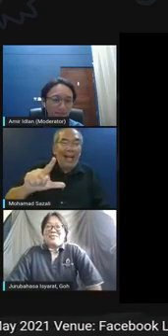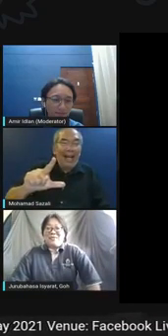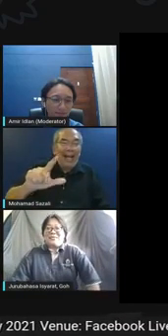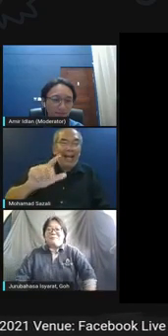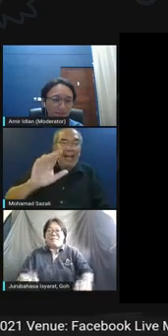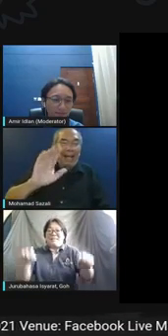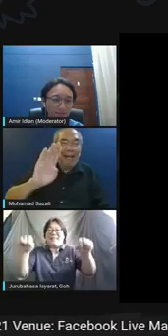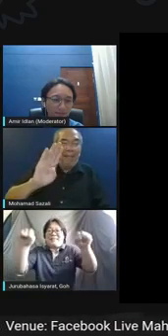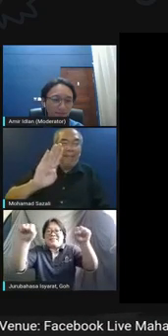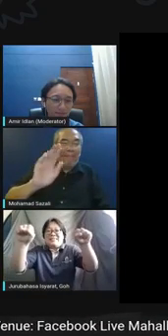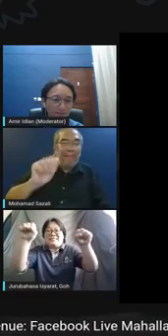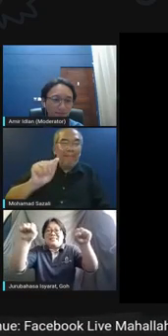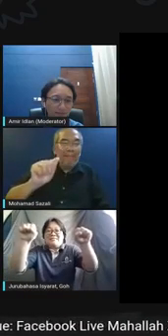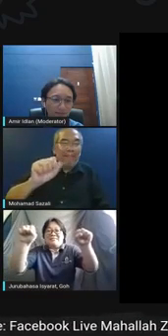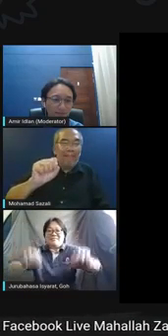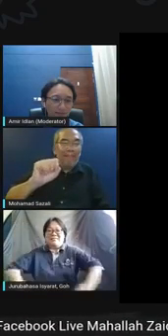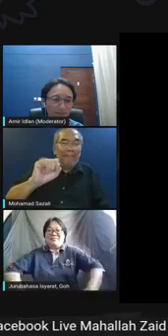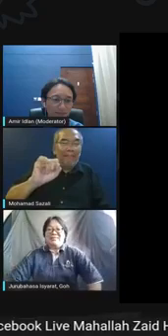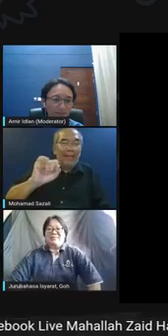Also, you sign bicycle like this.